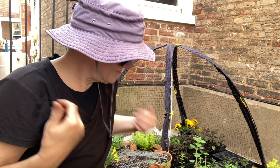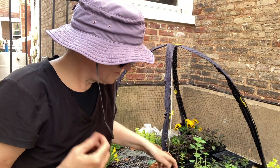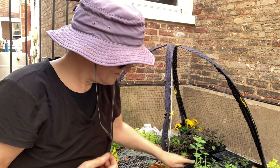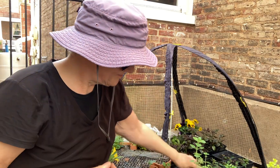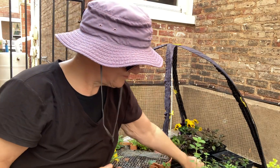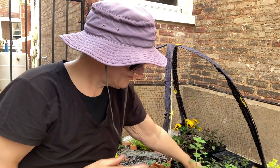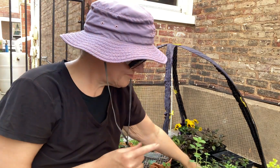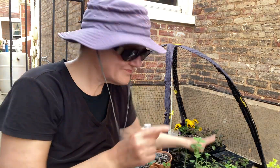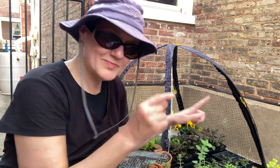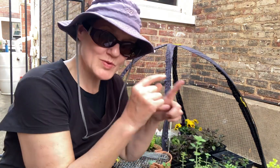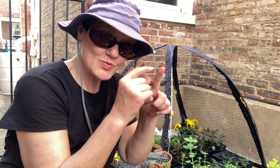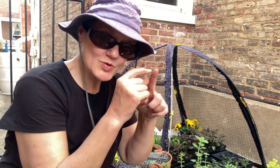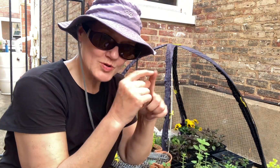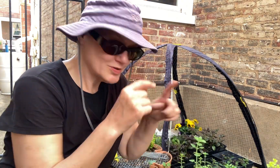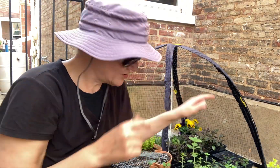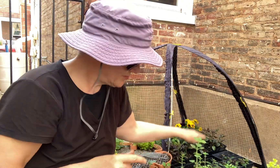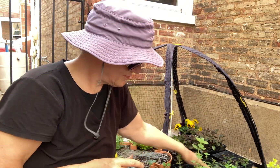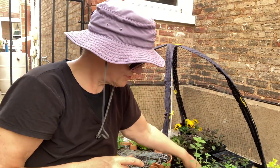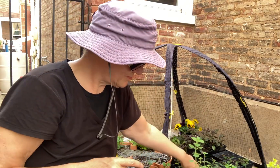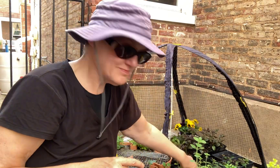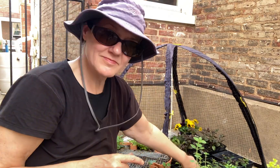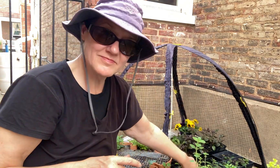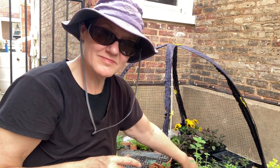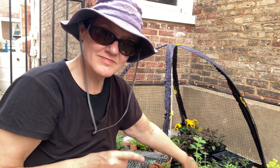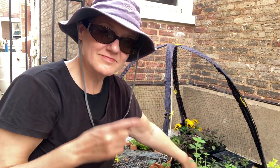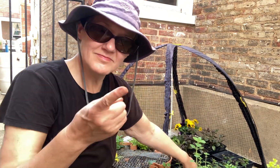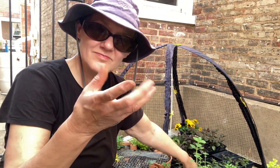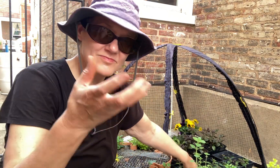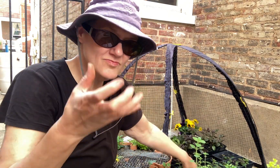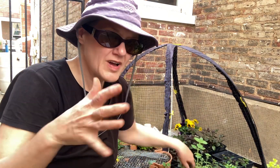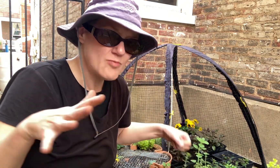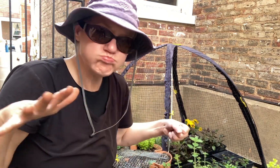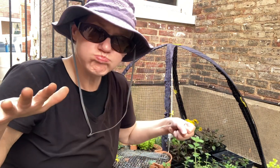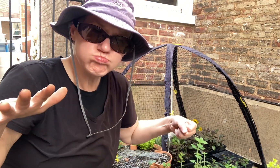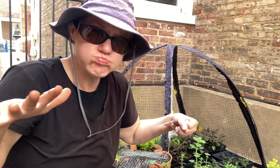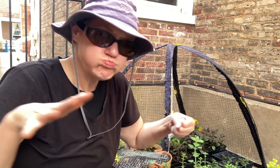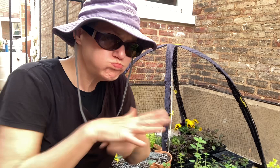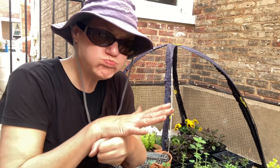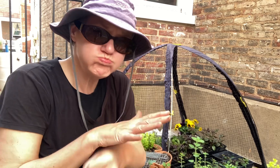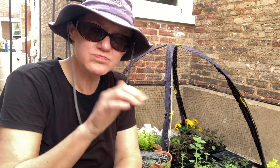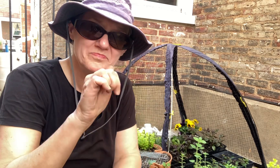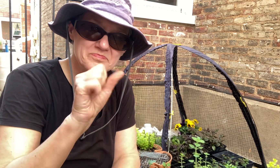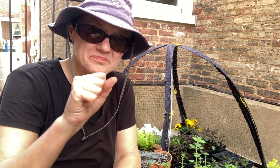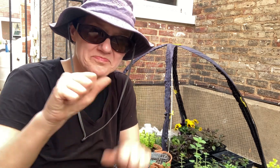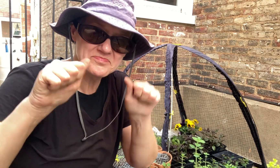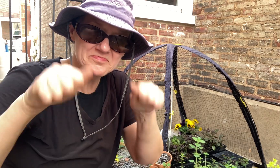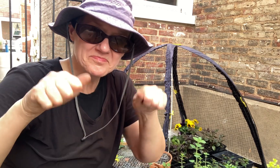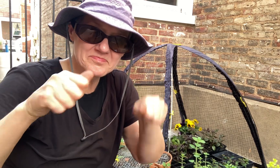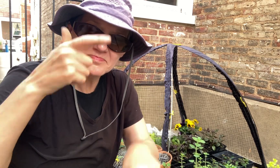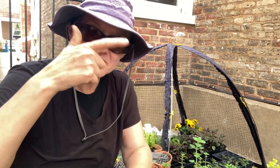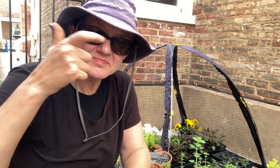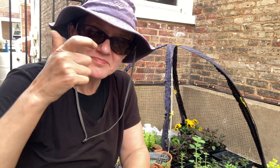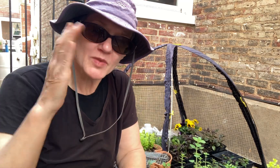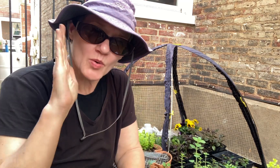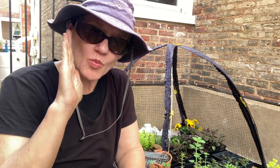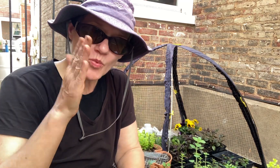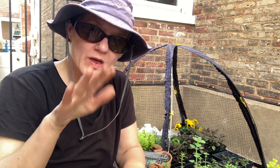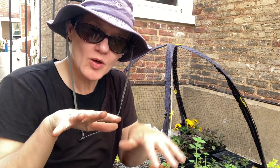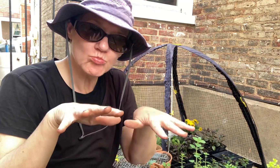full with potting soil. It even tells you on there. They have it printed out in words. You want it really full because it